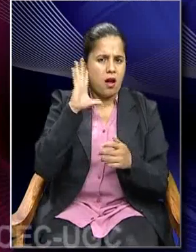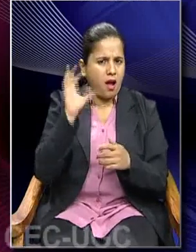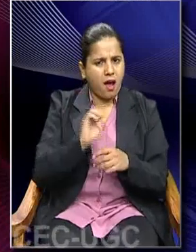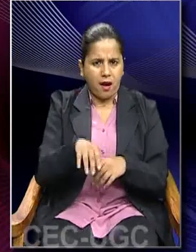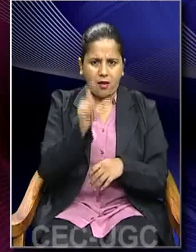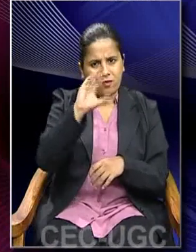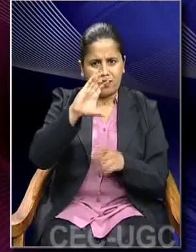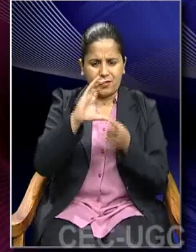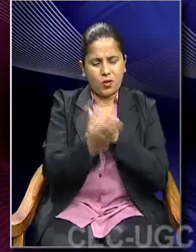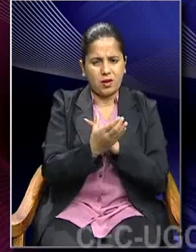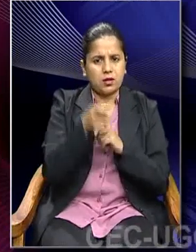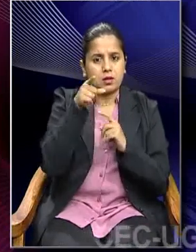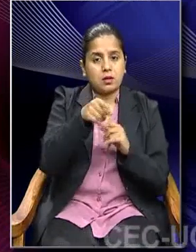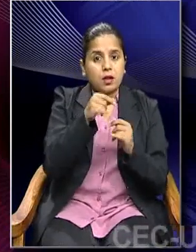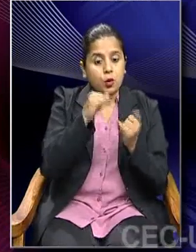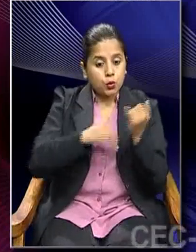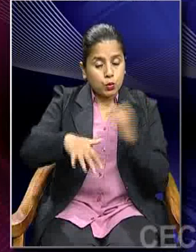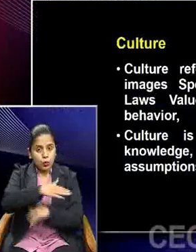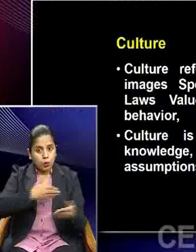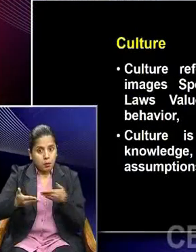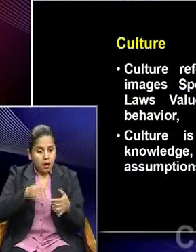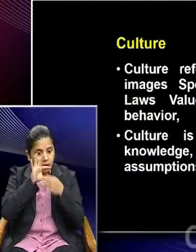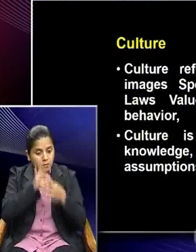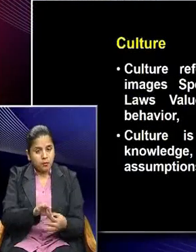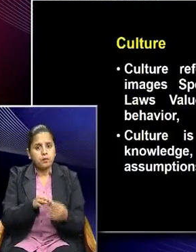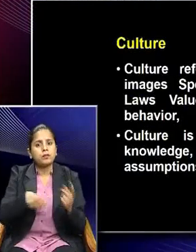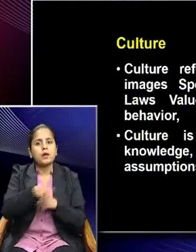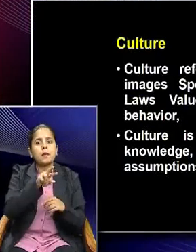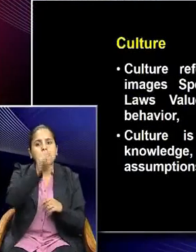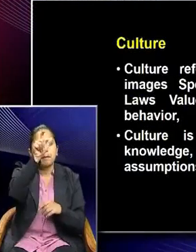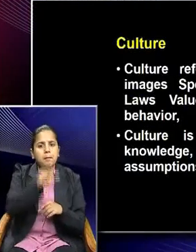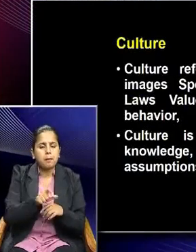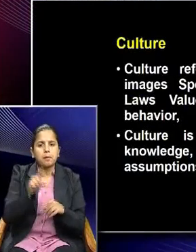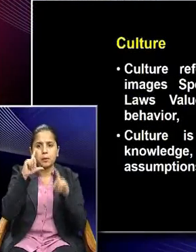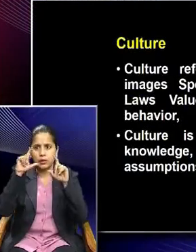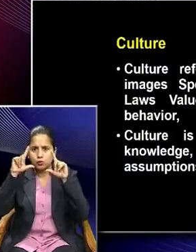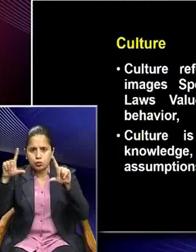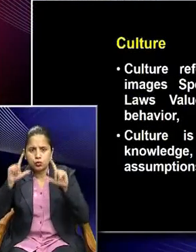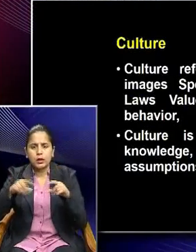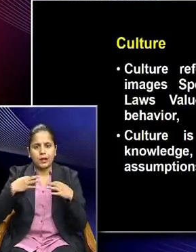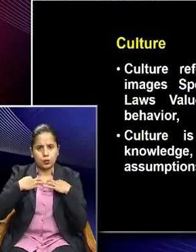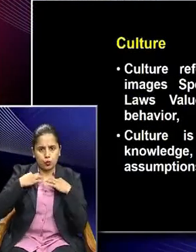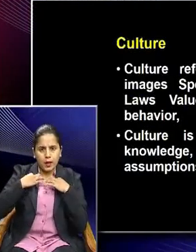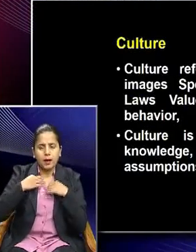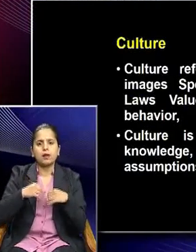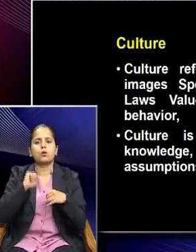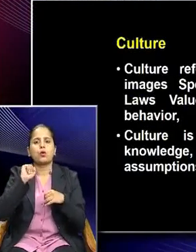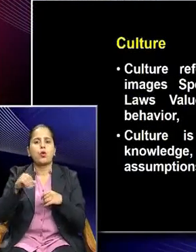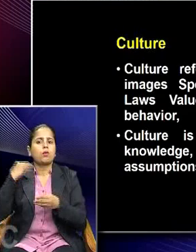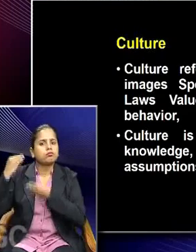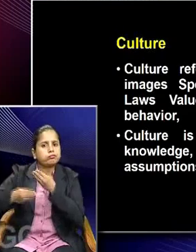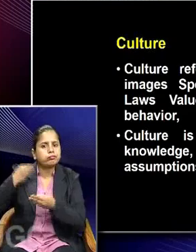culture. In sociology, it refers to manners, images, speech, dress, custom,